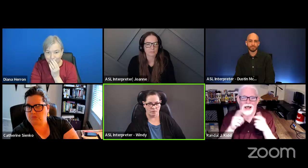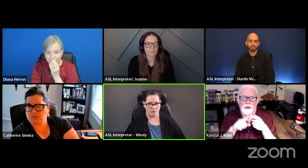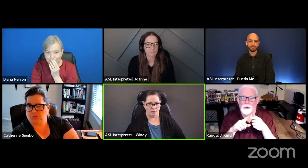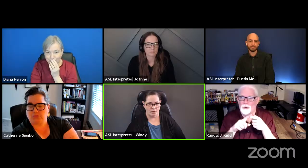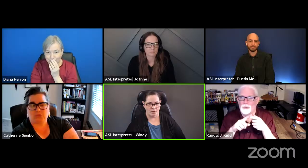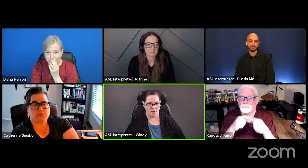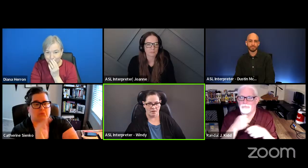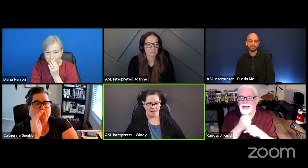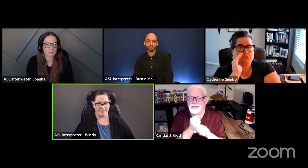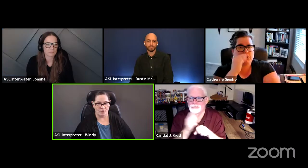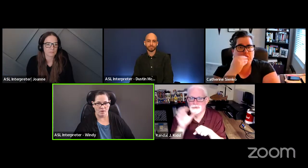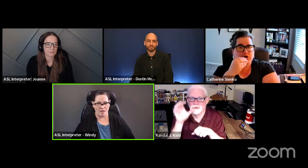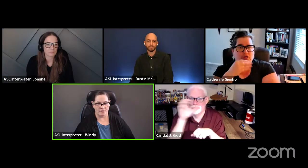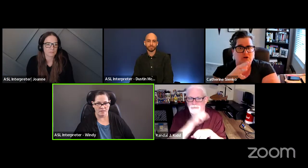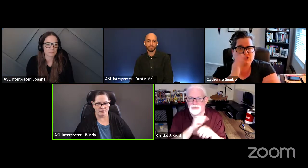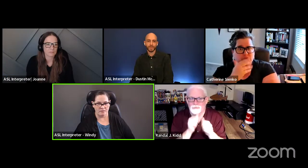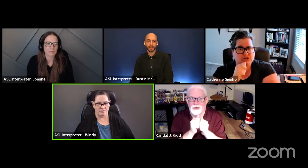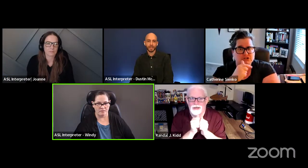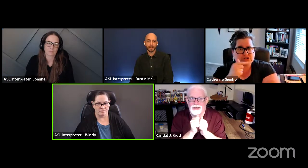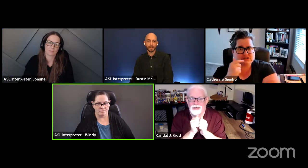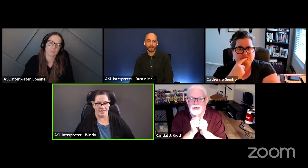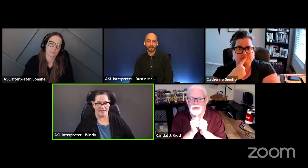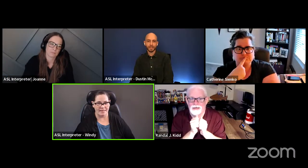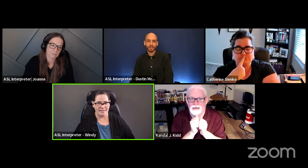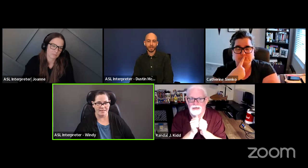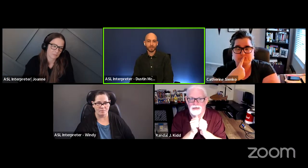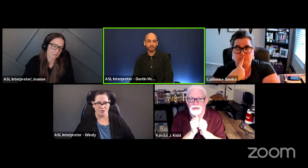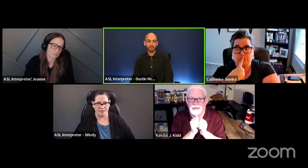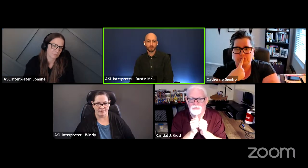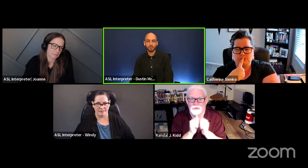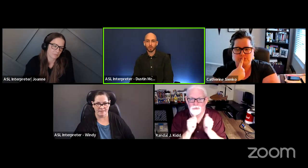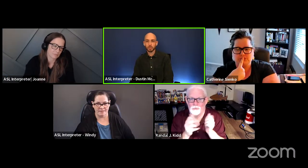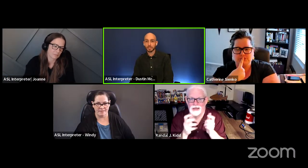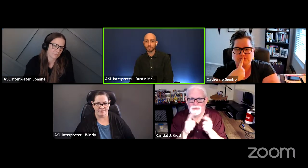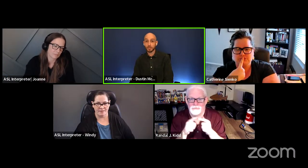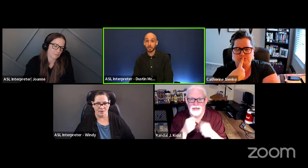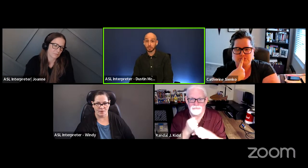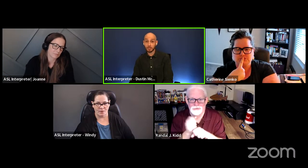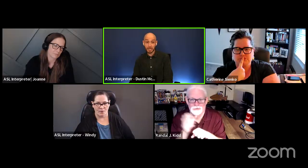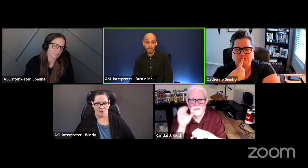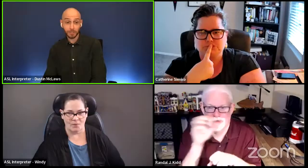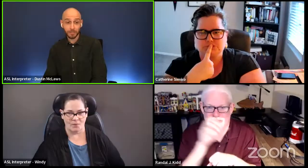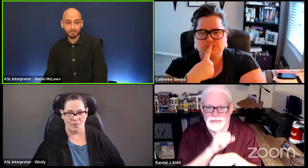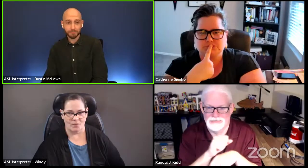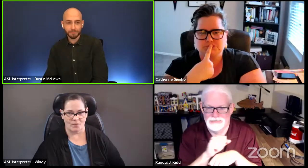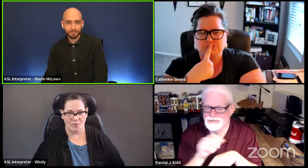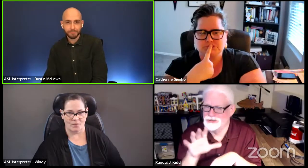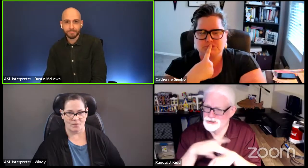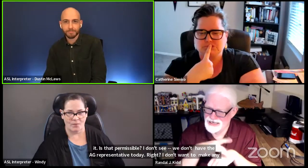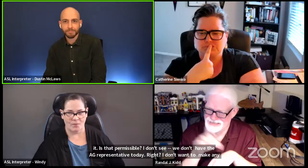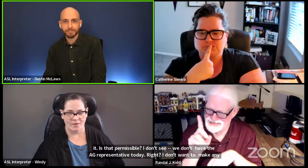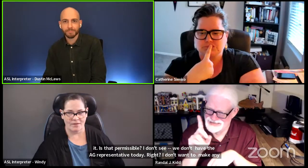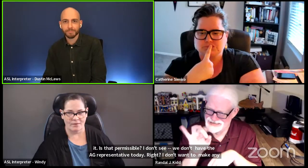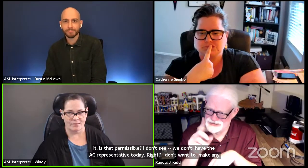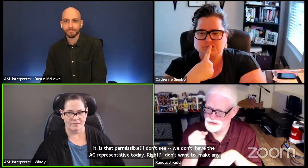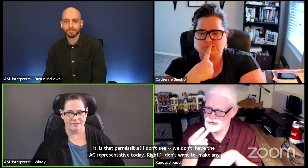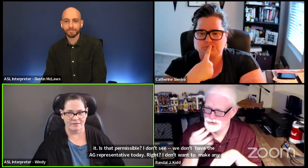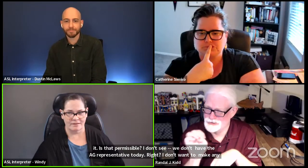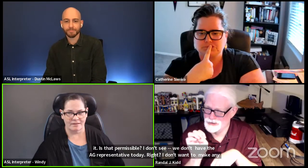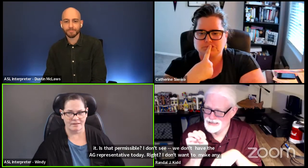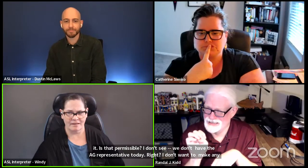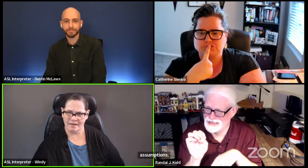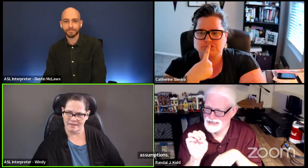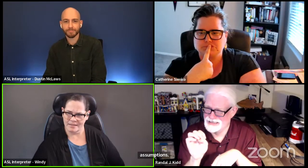So I don't want to make any assumptions It looks like we lost our AAG.